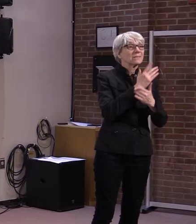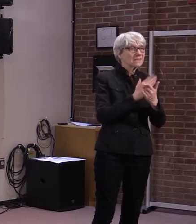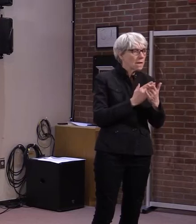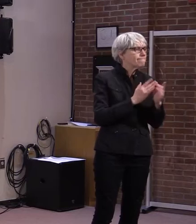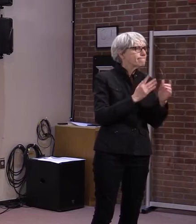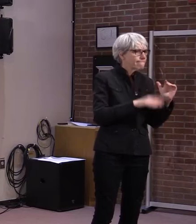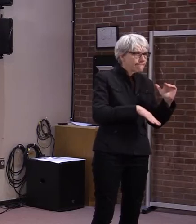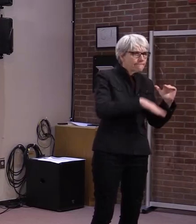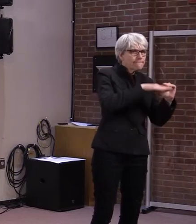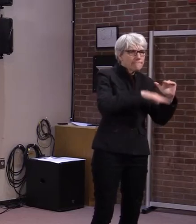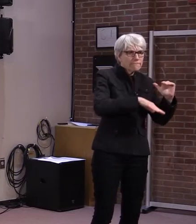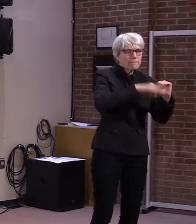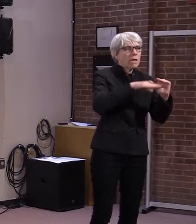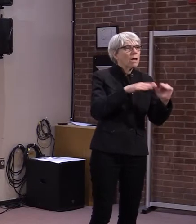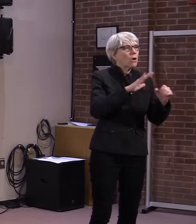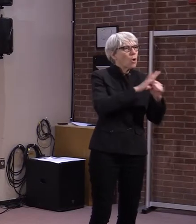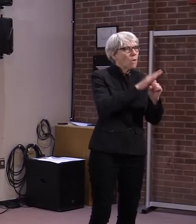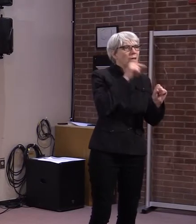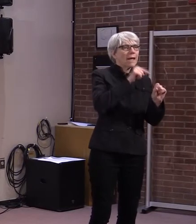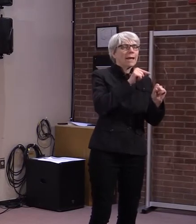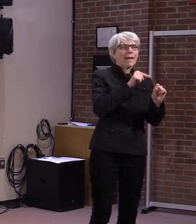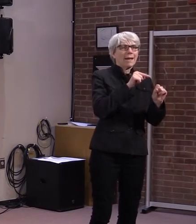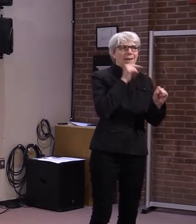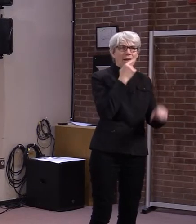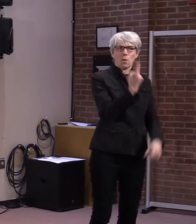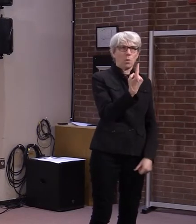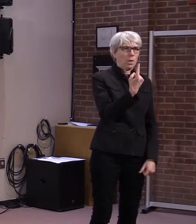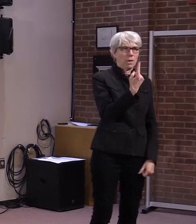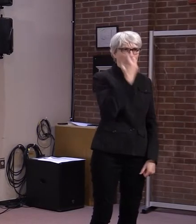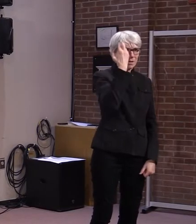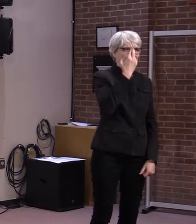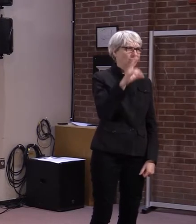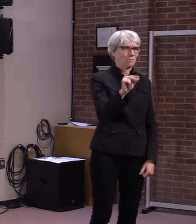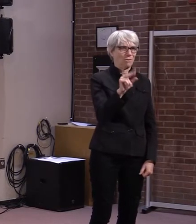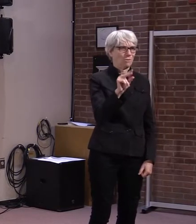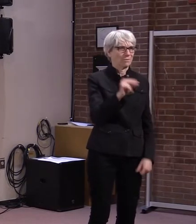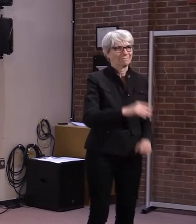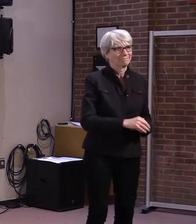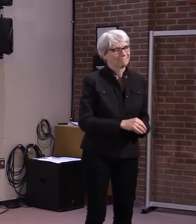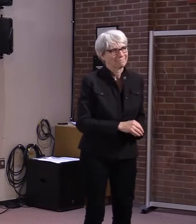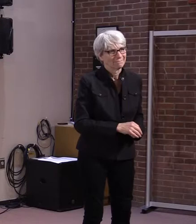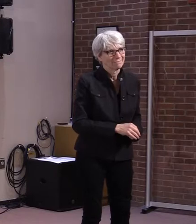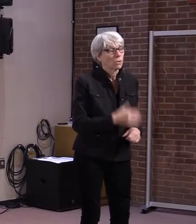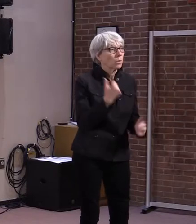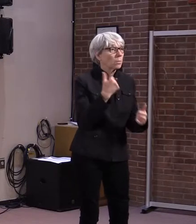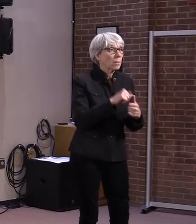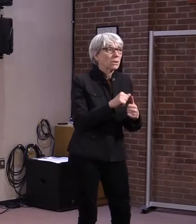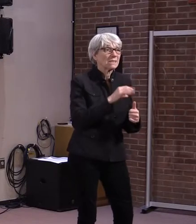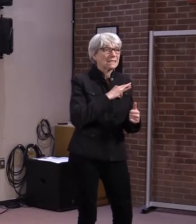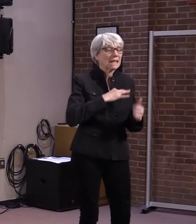itself isn't causing capacity problems. You know, the workforce,